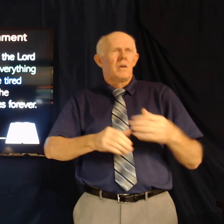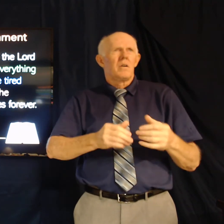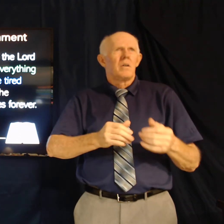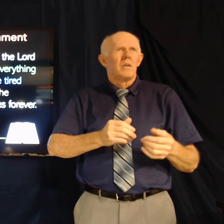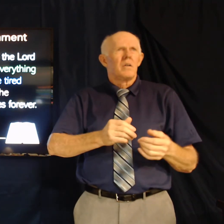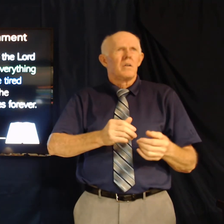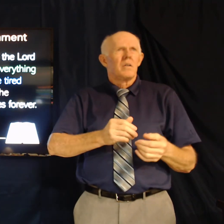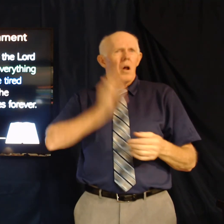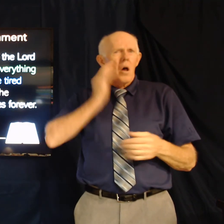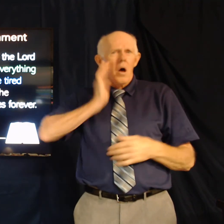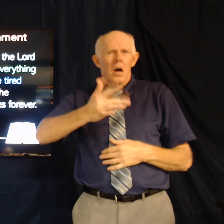Different people,